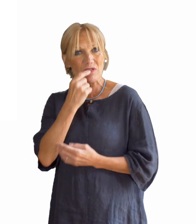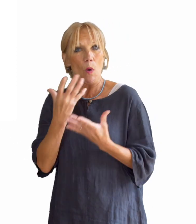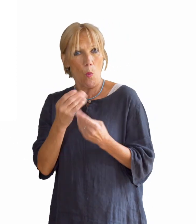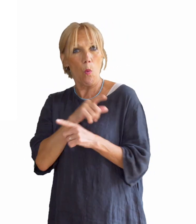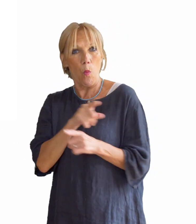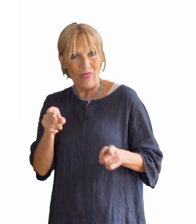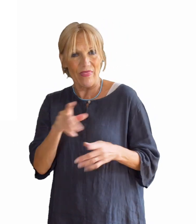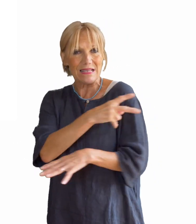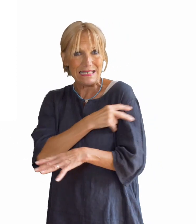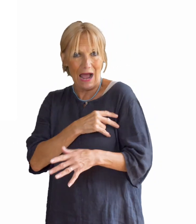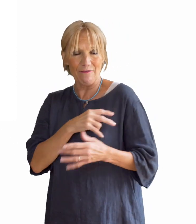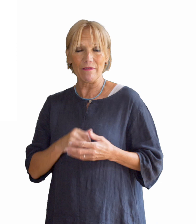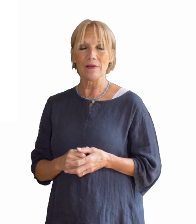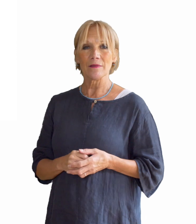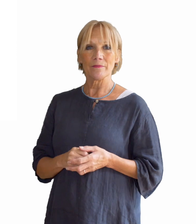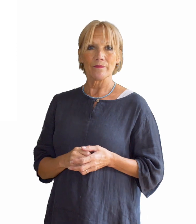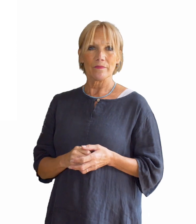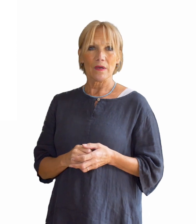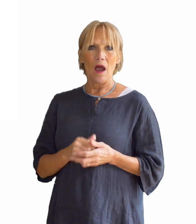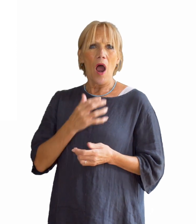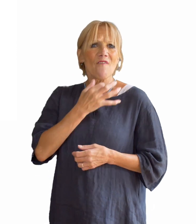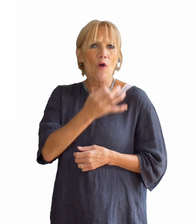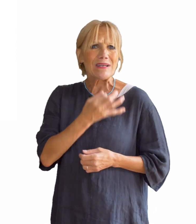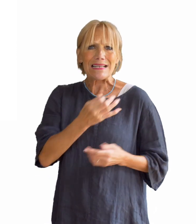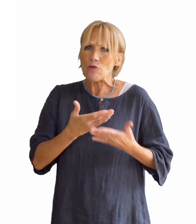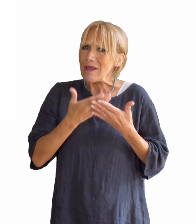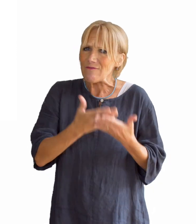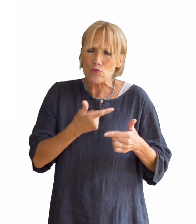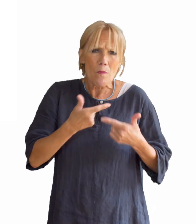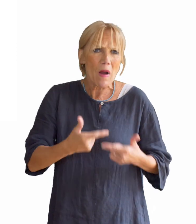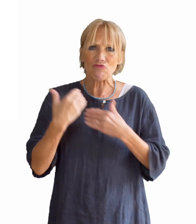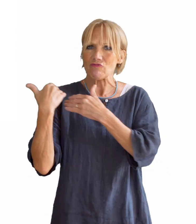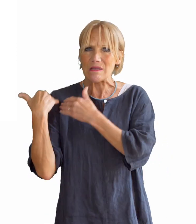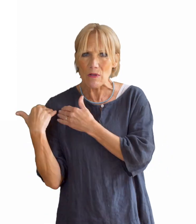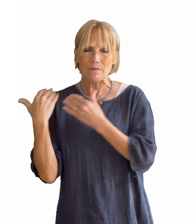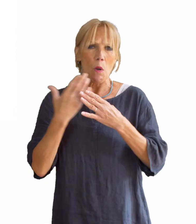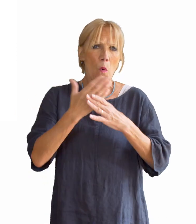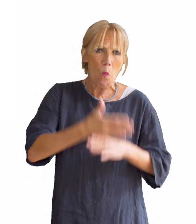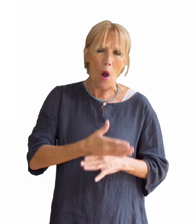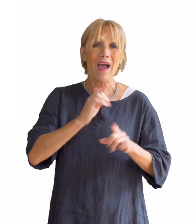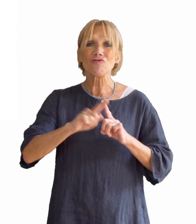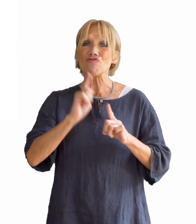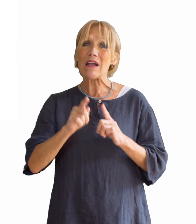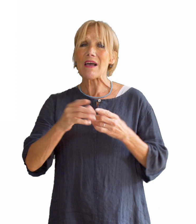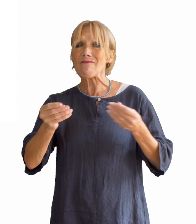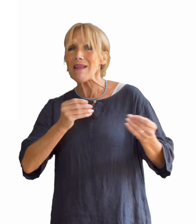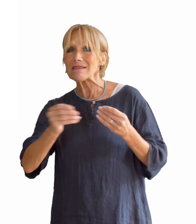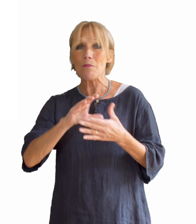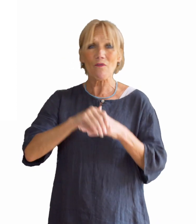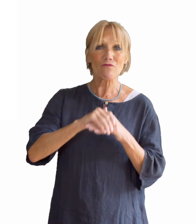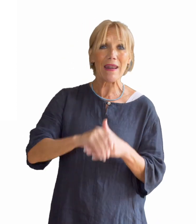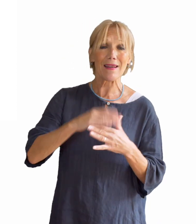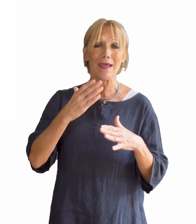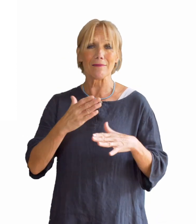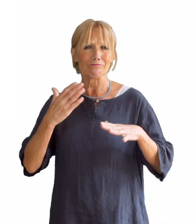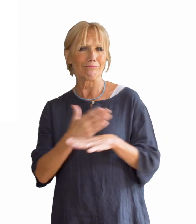Do not overburden volunteers with responsibilities and workload. Try to create a friendly, flexible working environment for